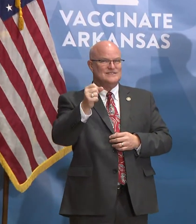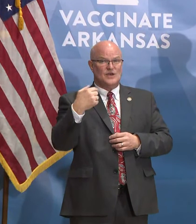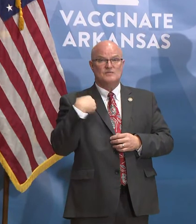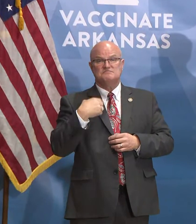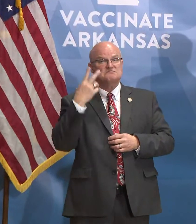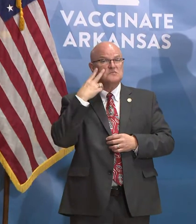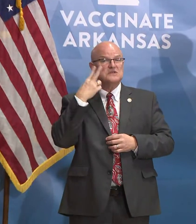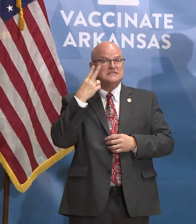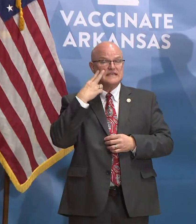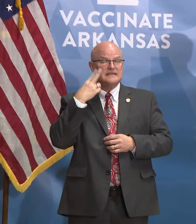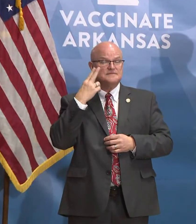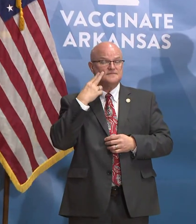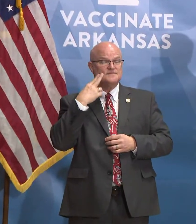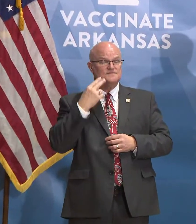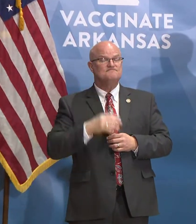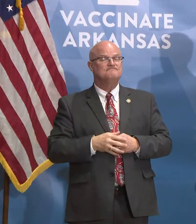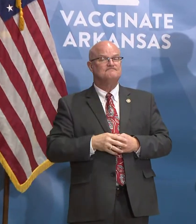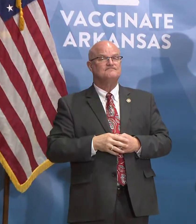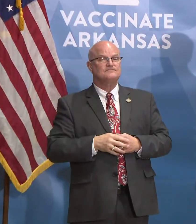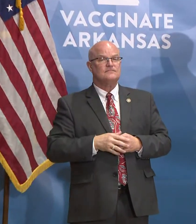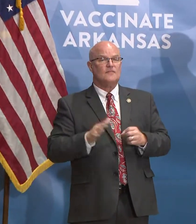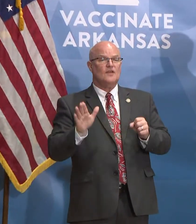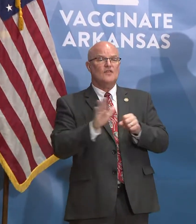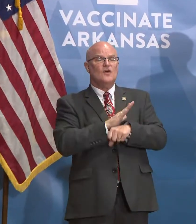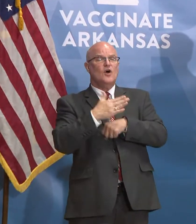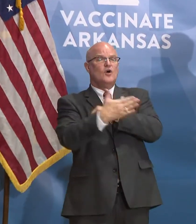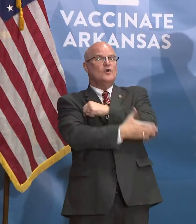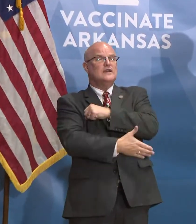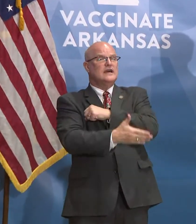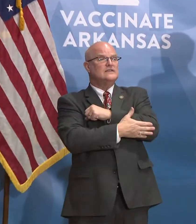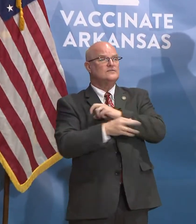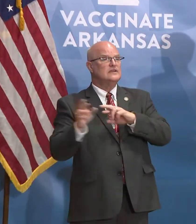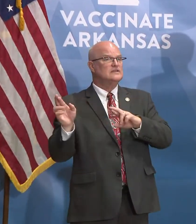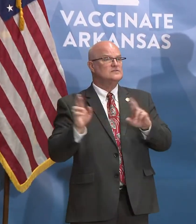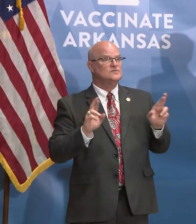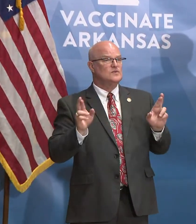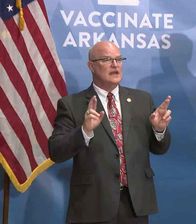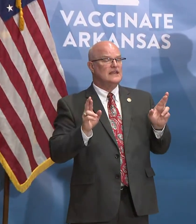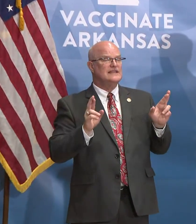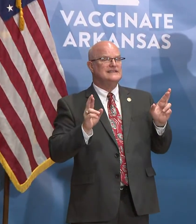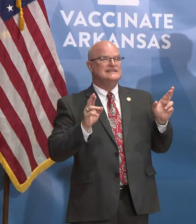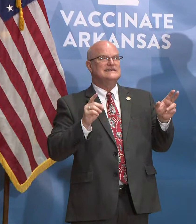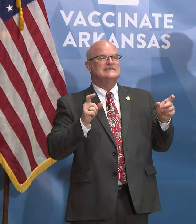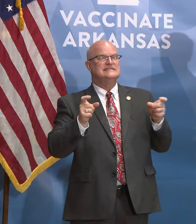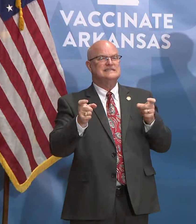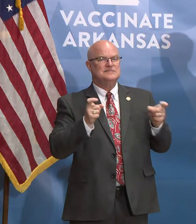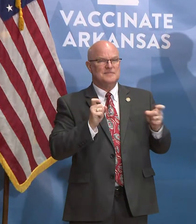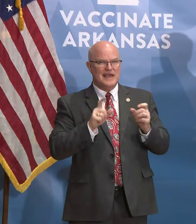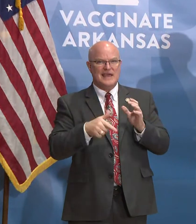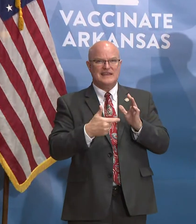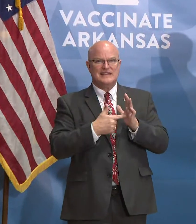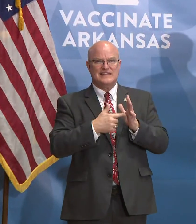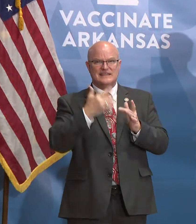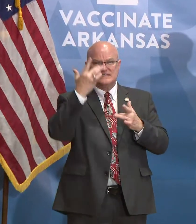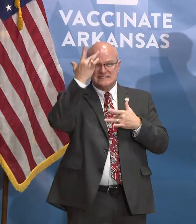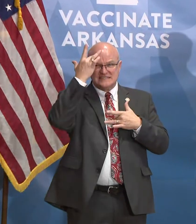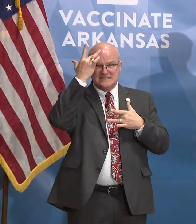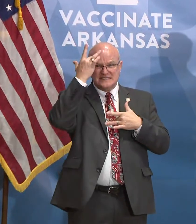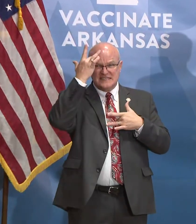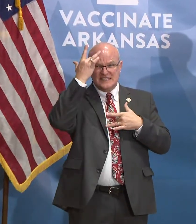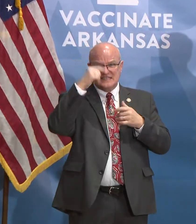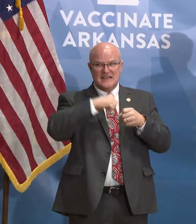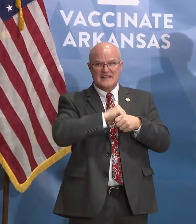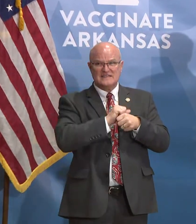we'll see. The whole country is ready to manage this disease,